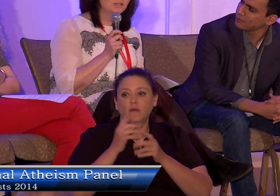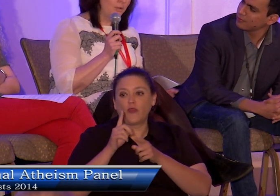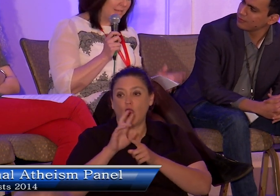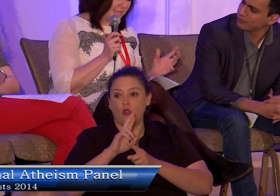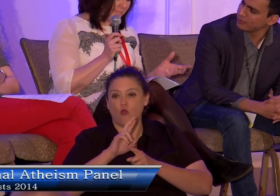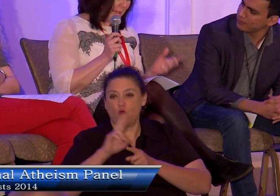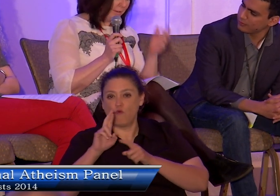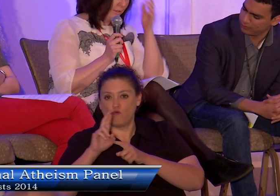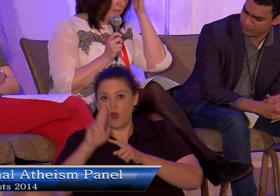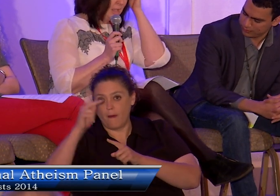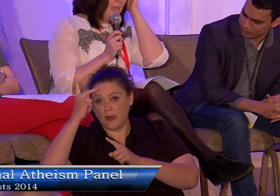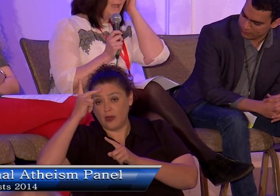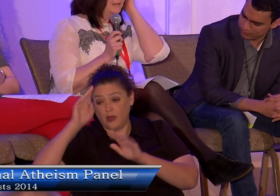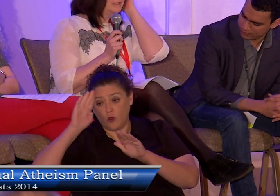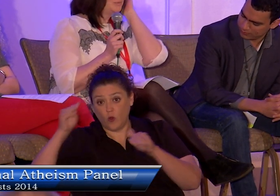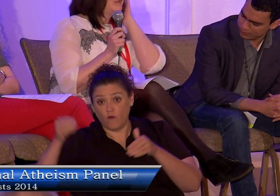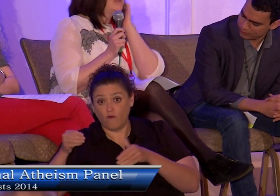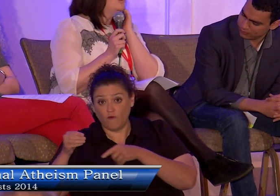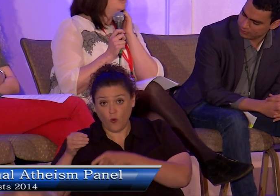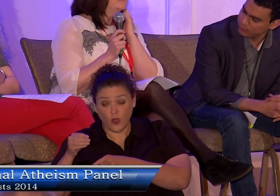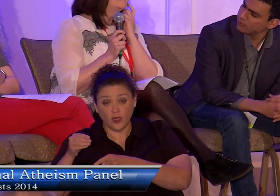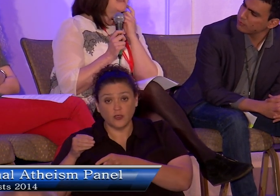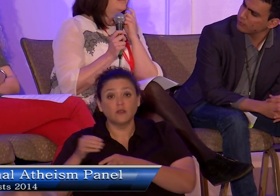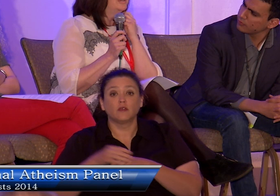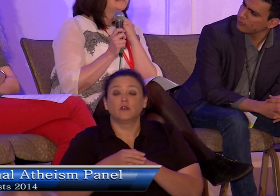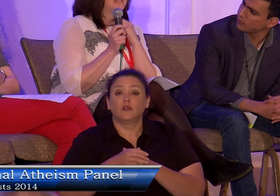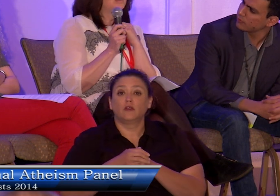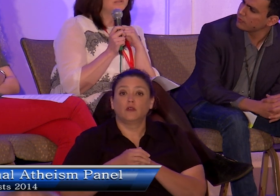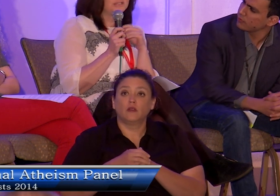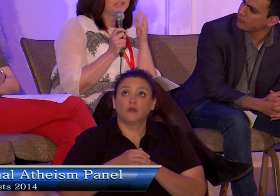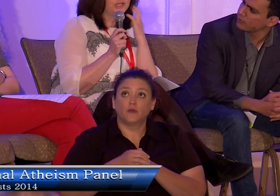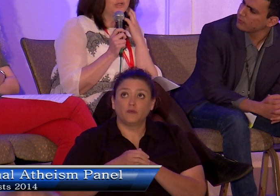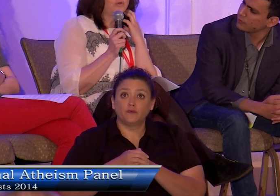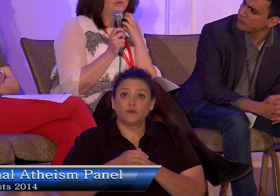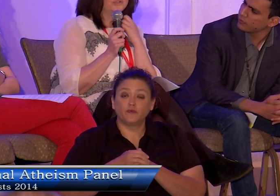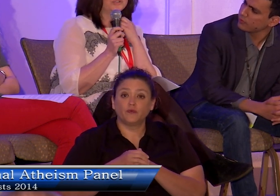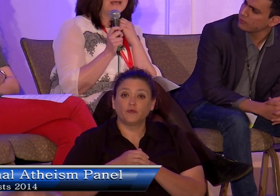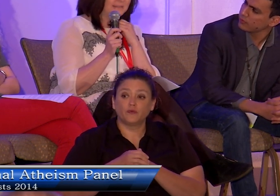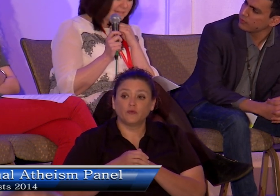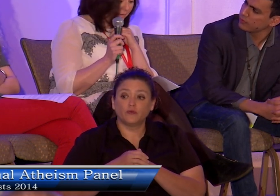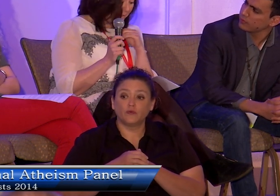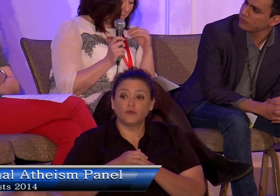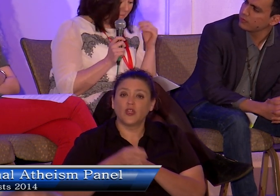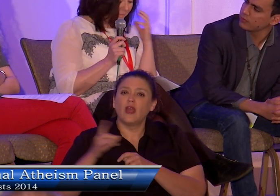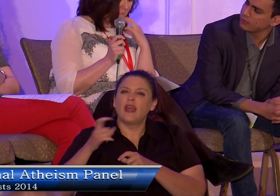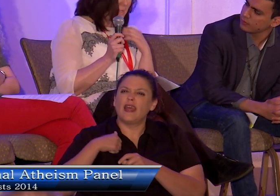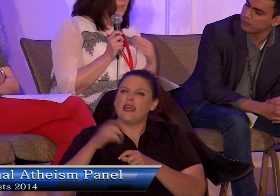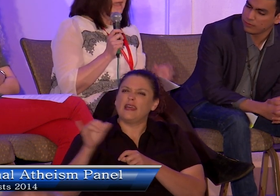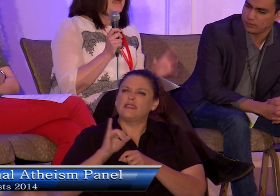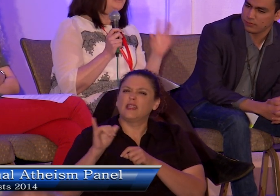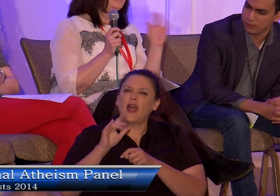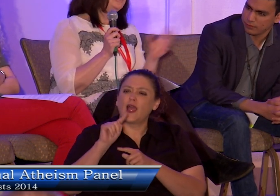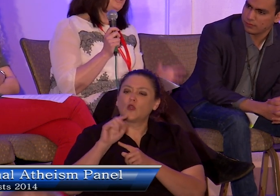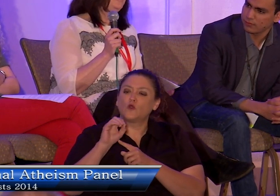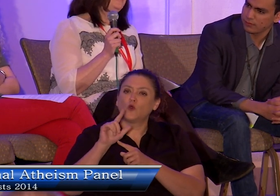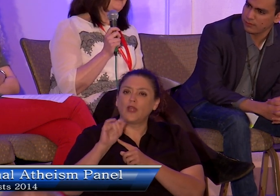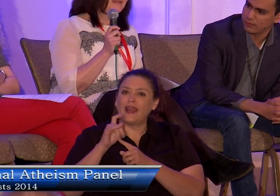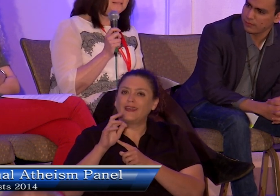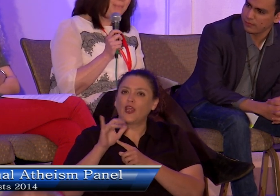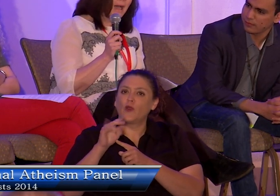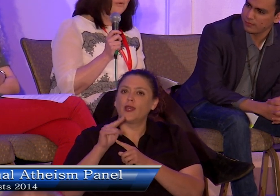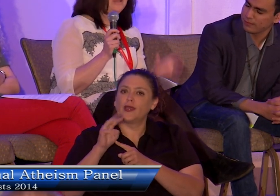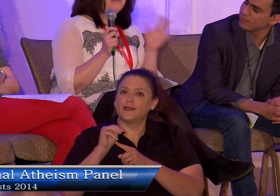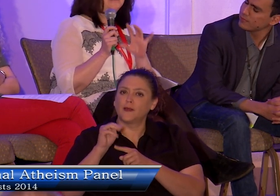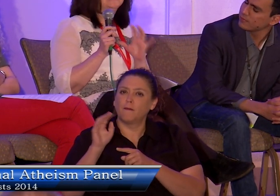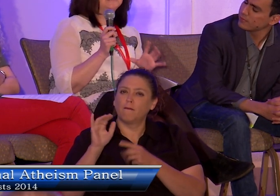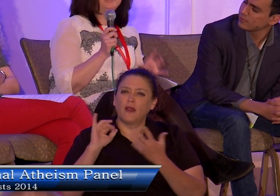using Islam as its banner. And it's what I call this era's inquisition or totalitarianism. And to the degree that it